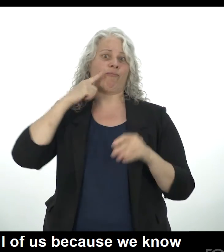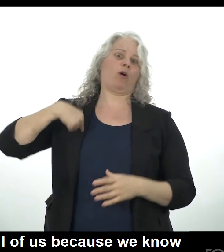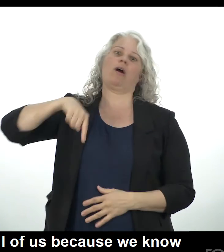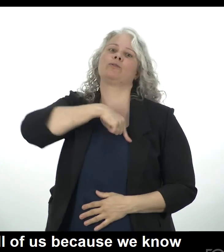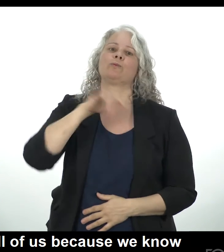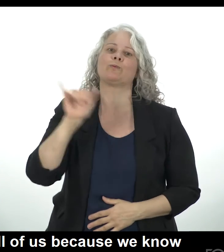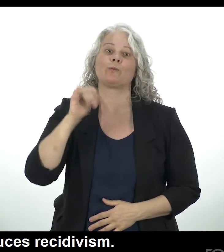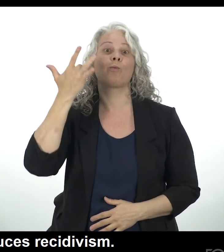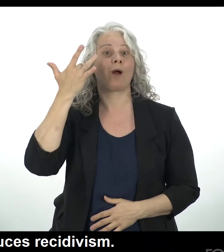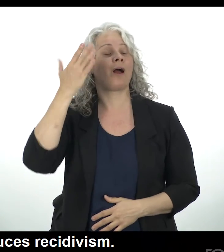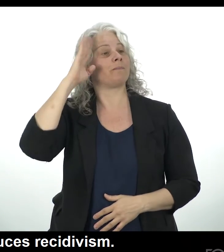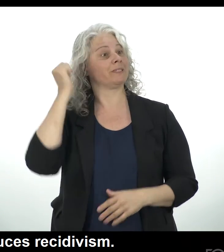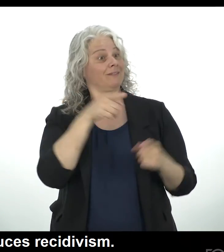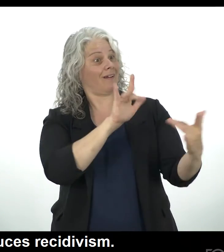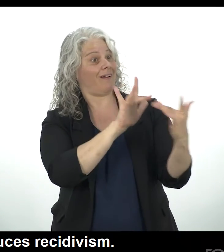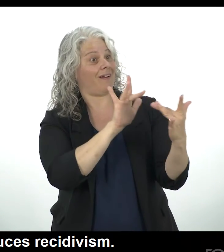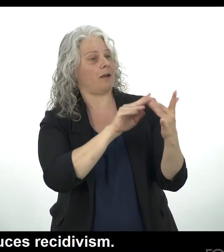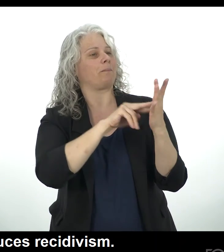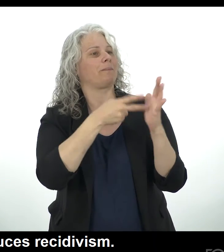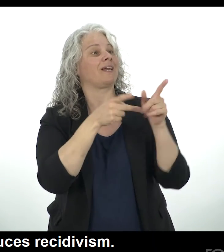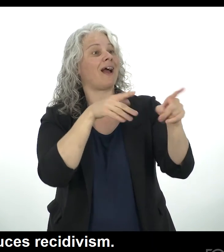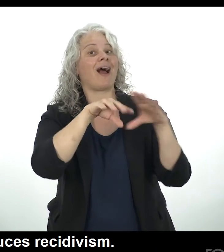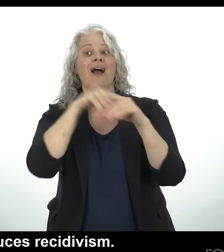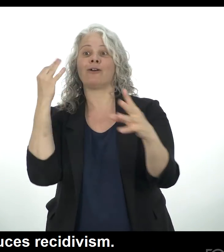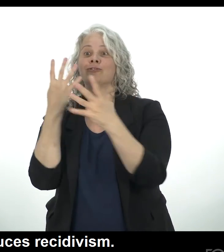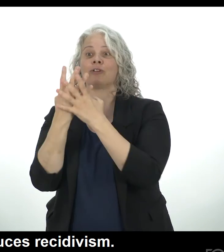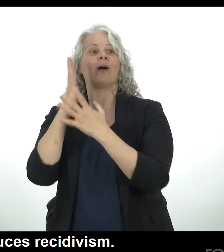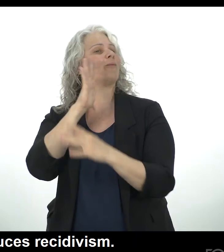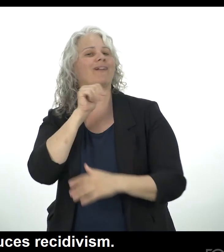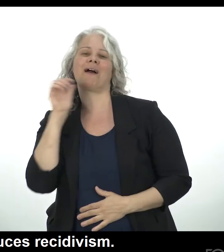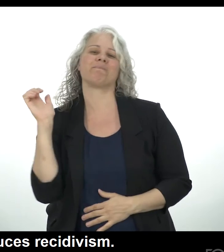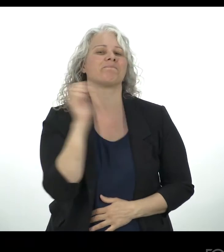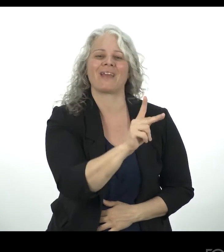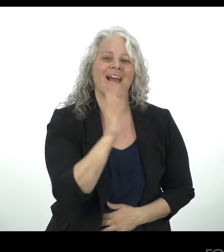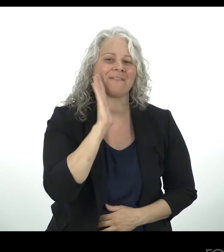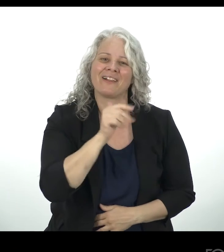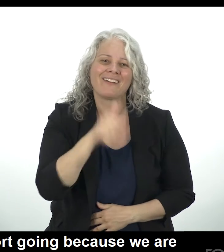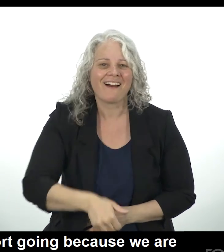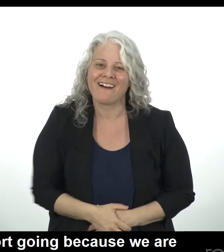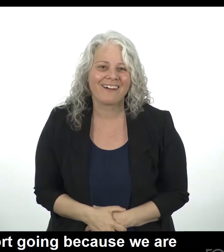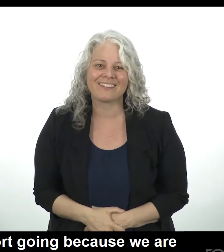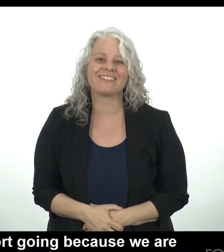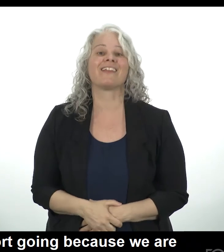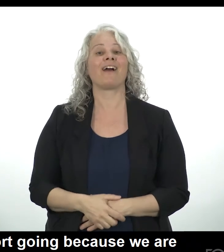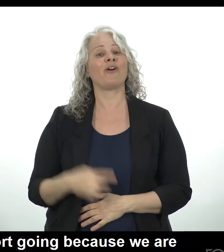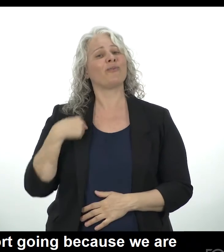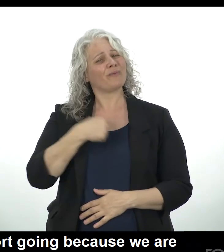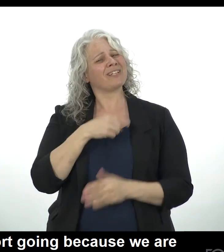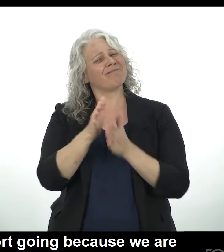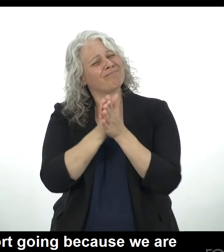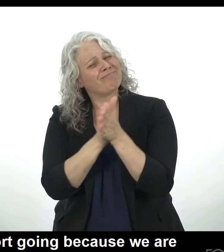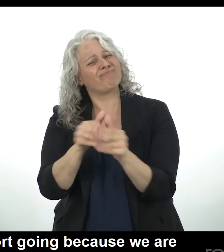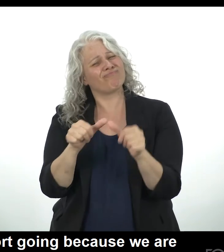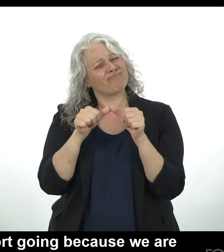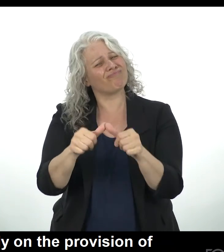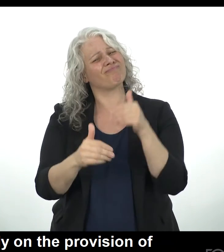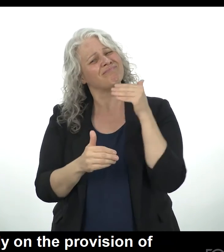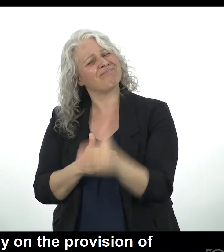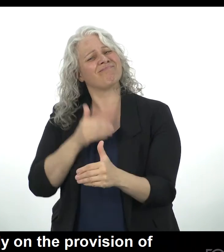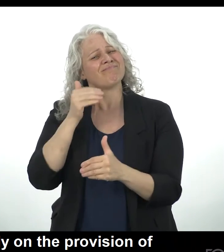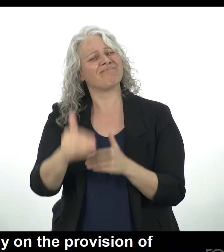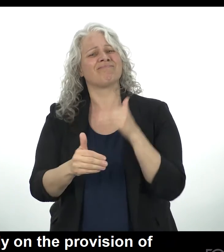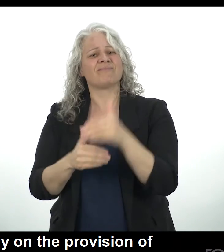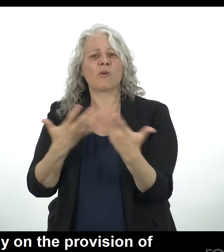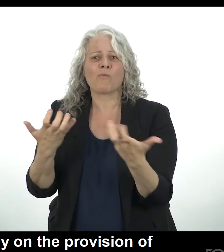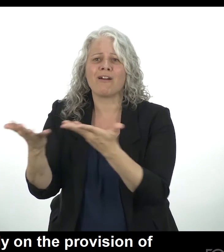us because we know that contact with kin reduces recidivism. And we are going to keep this effort going because we are